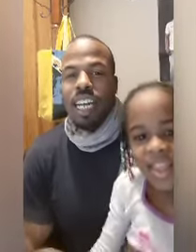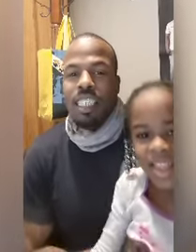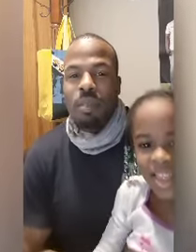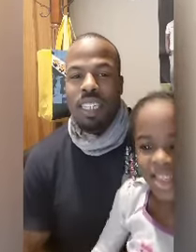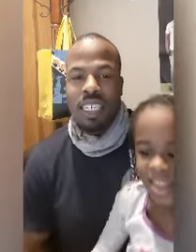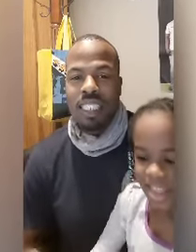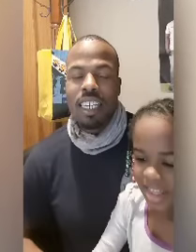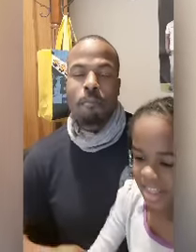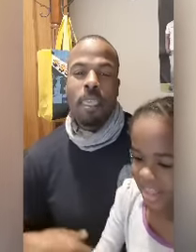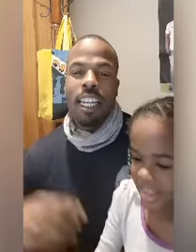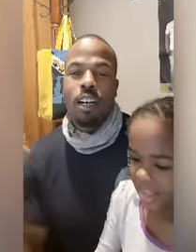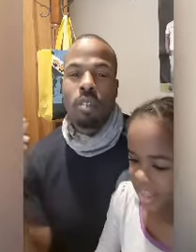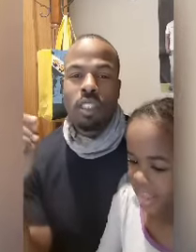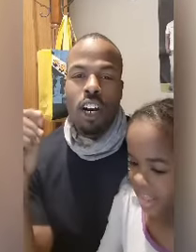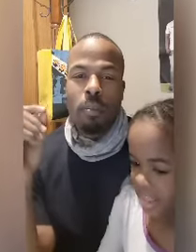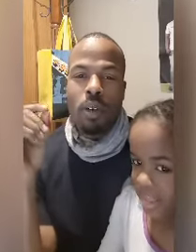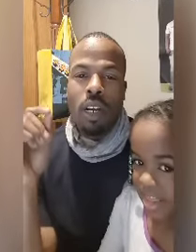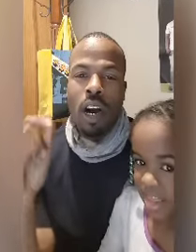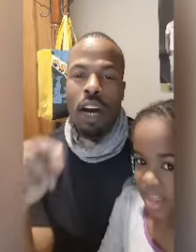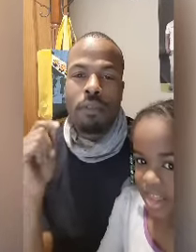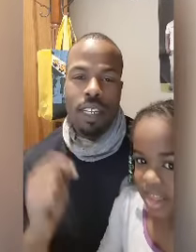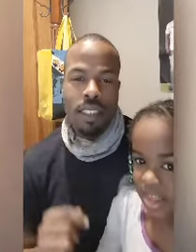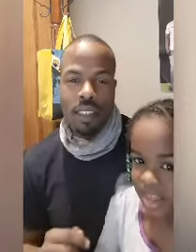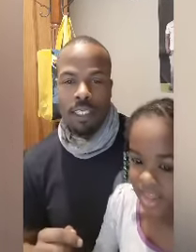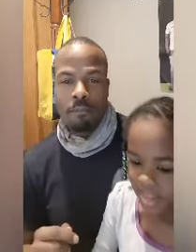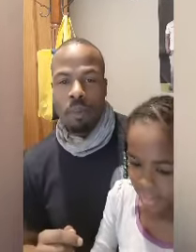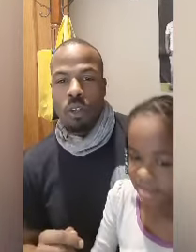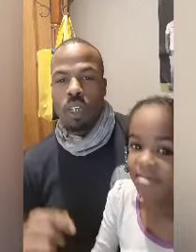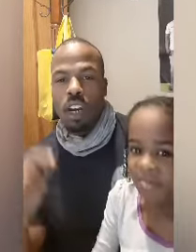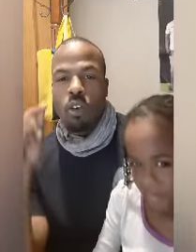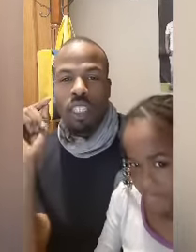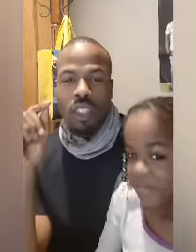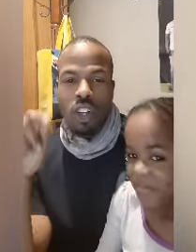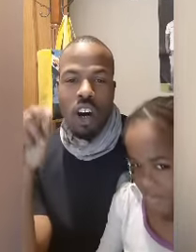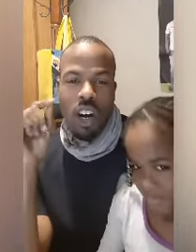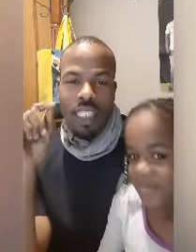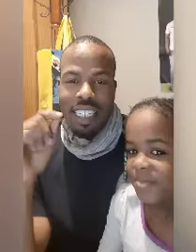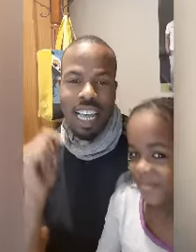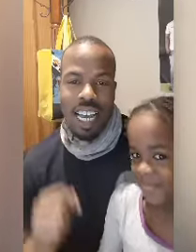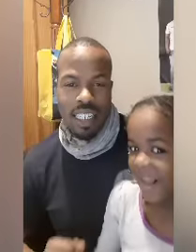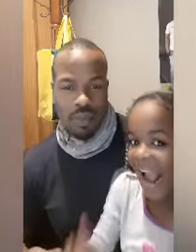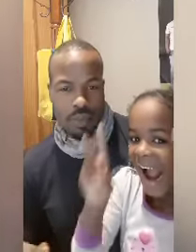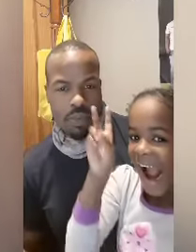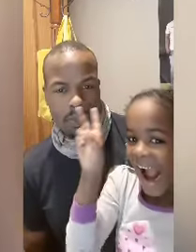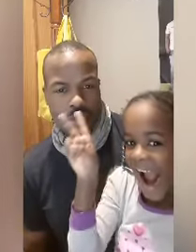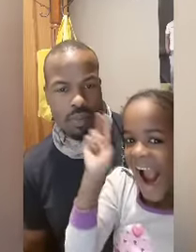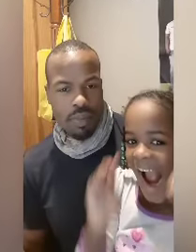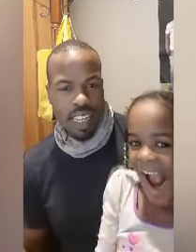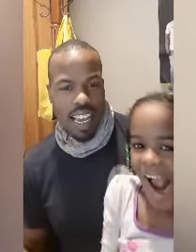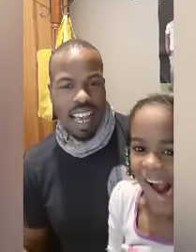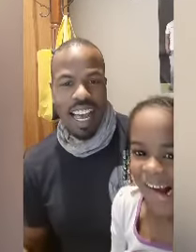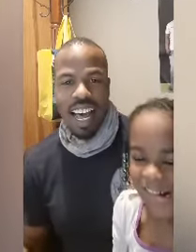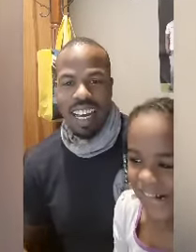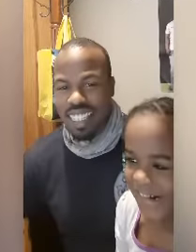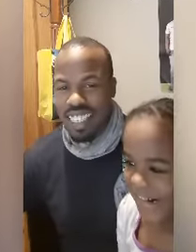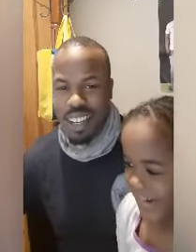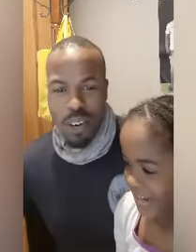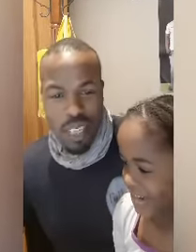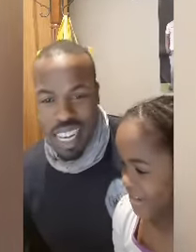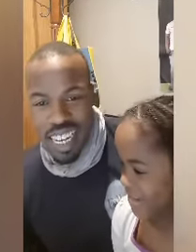slides because it helps the dog build confidence when they're on the dog slide. I like the dog. Ha! Okay.